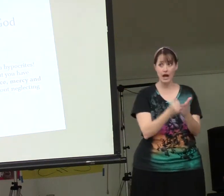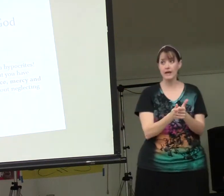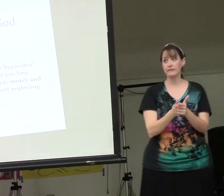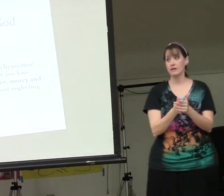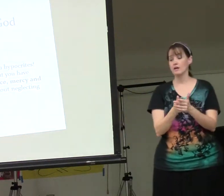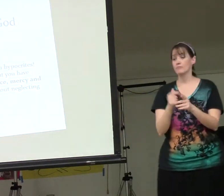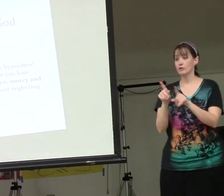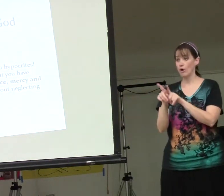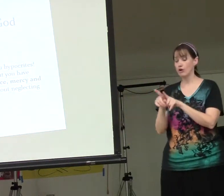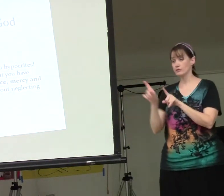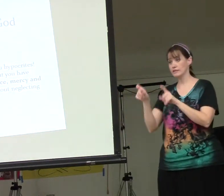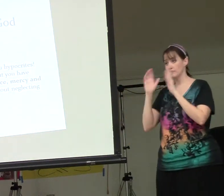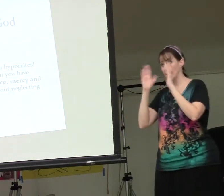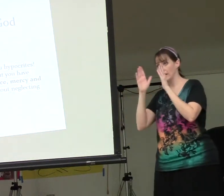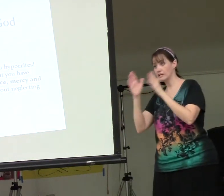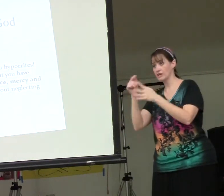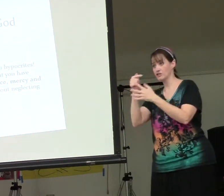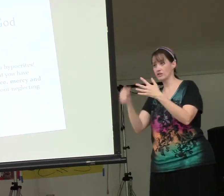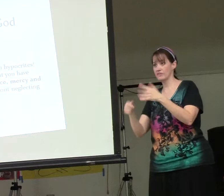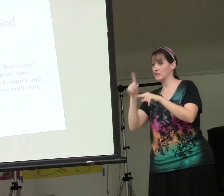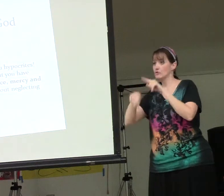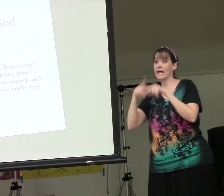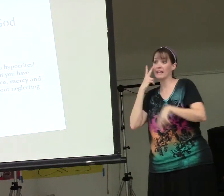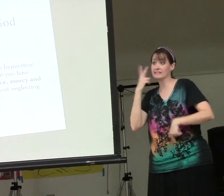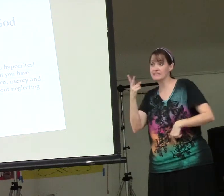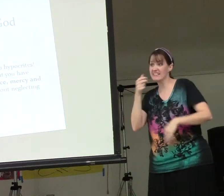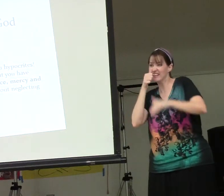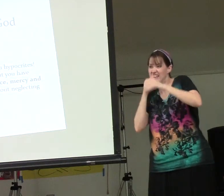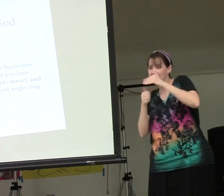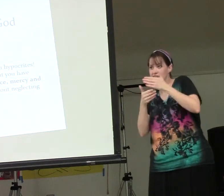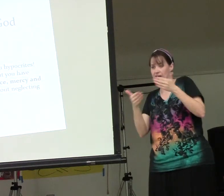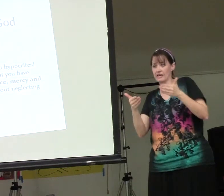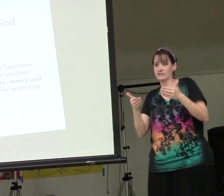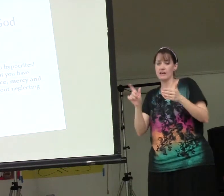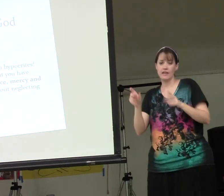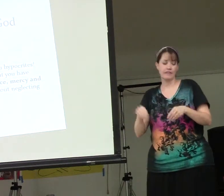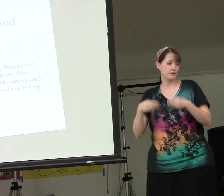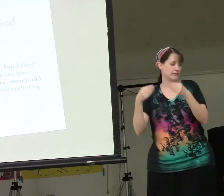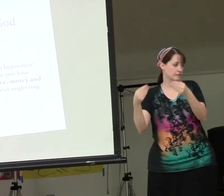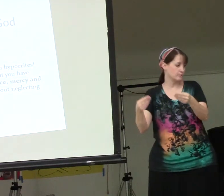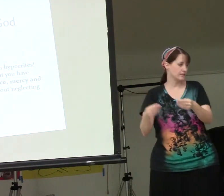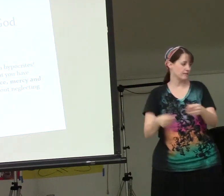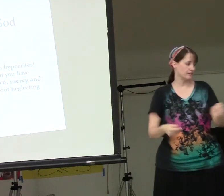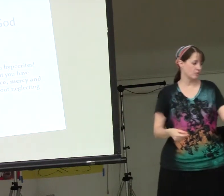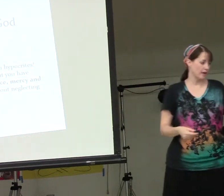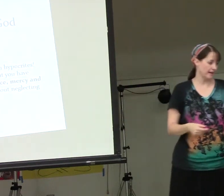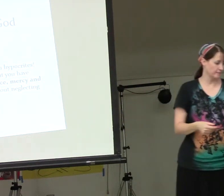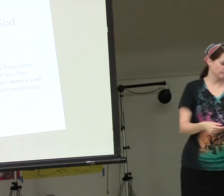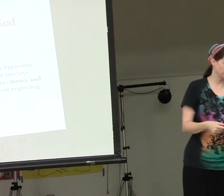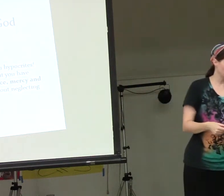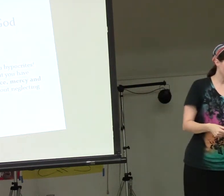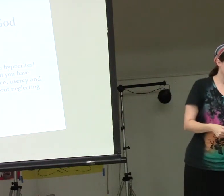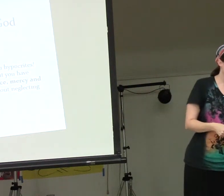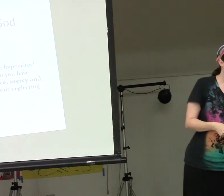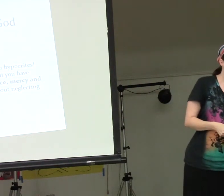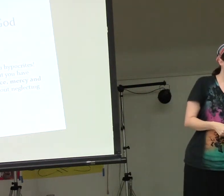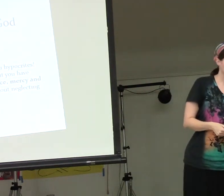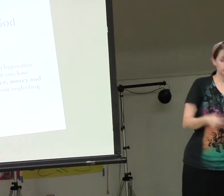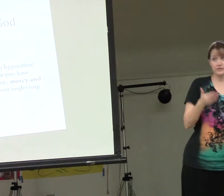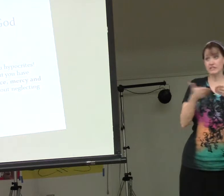tithe, but you also need to pay attention to the things you can't see, the hidden things that you need to be giving away. So these are